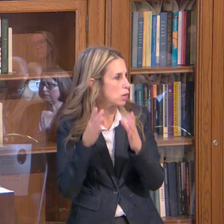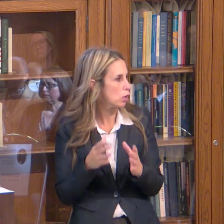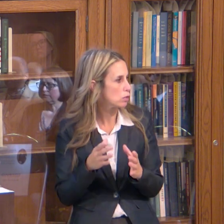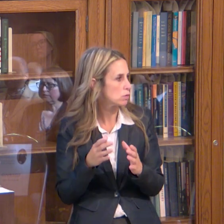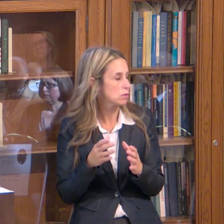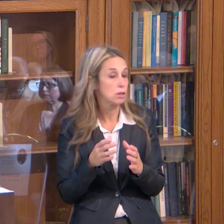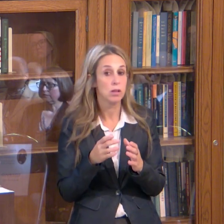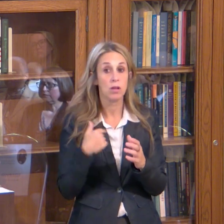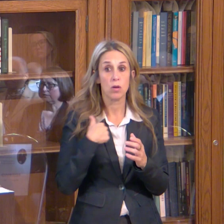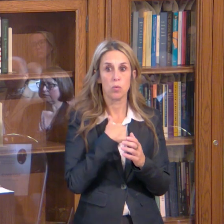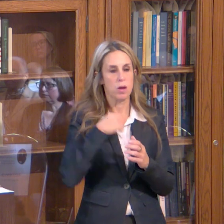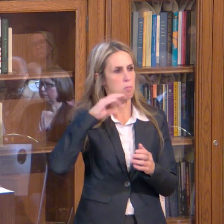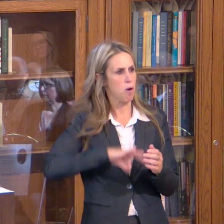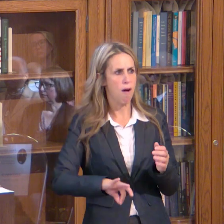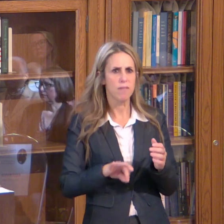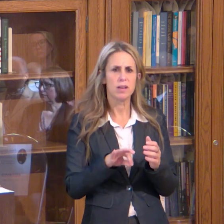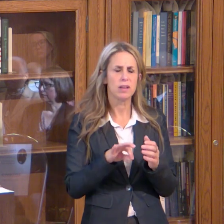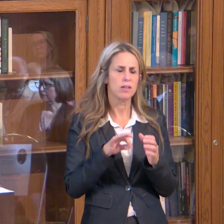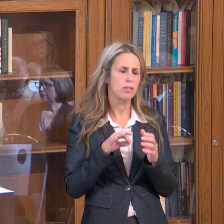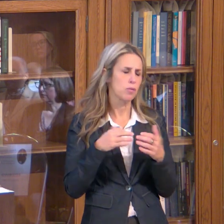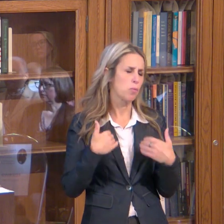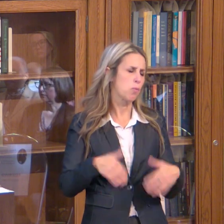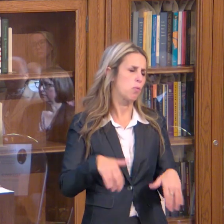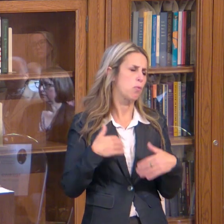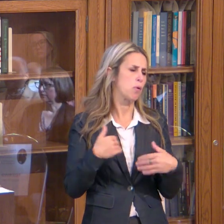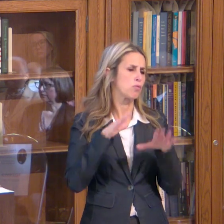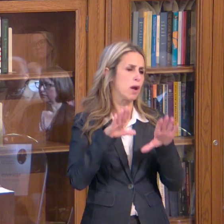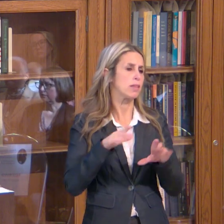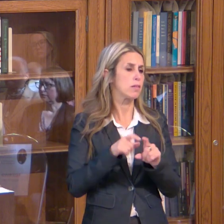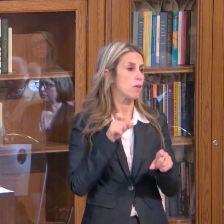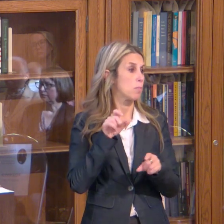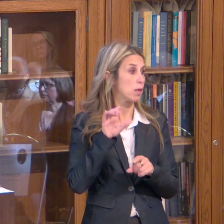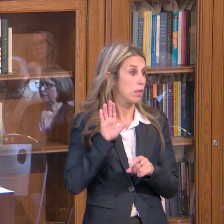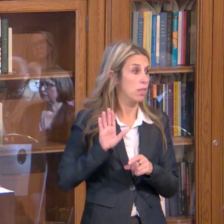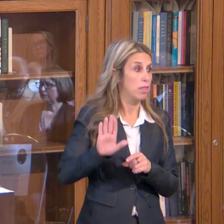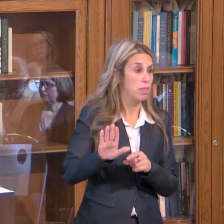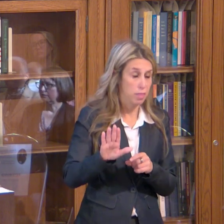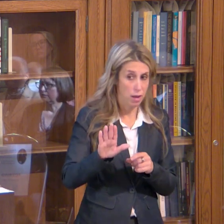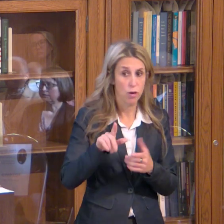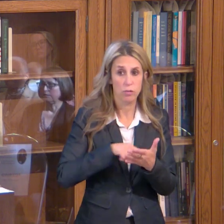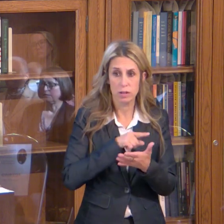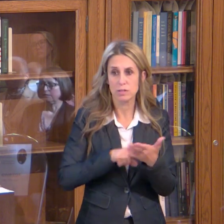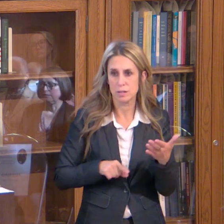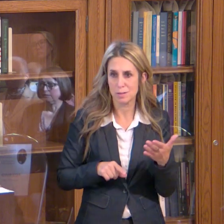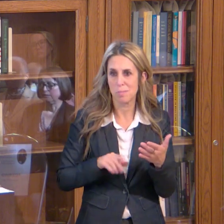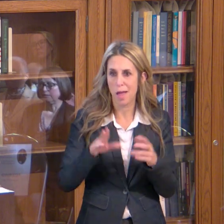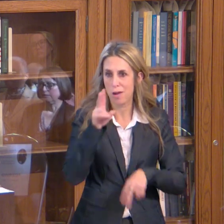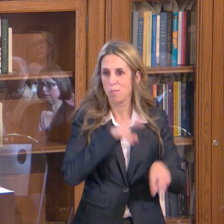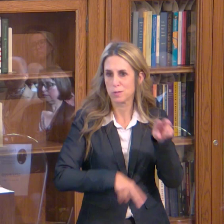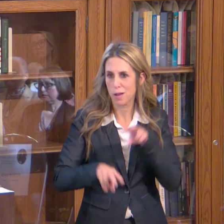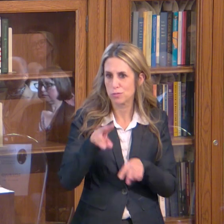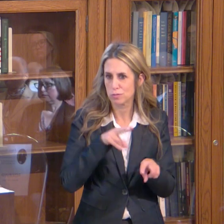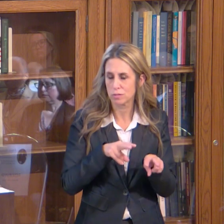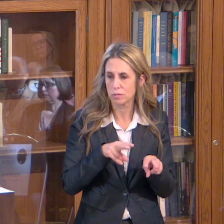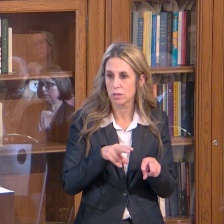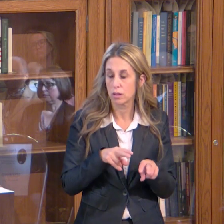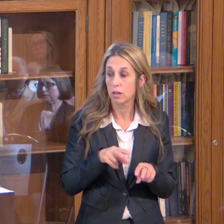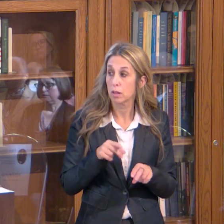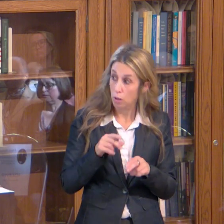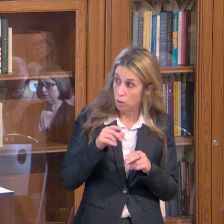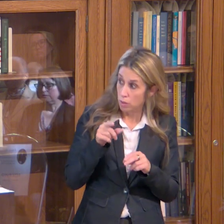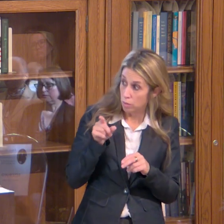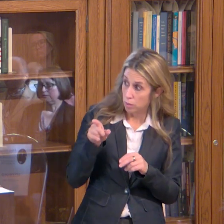have profited greatly from their criticism and observations and we hope this addition and this is